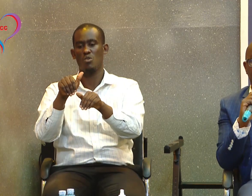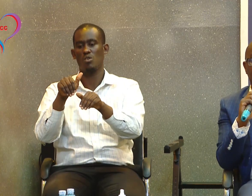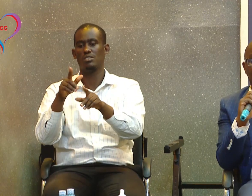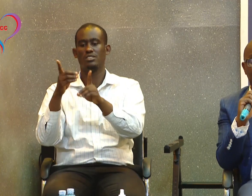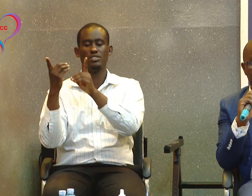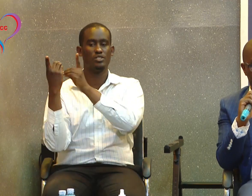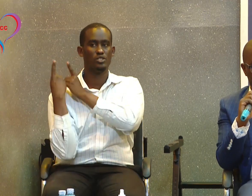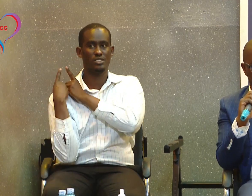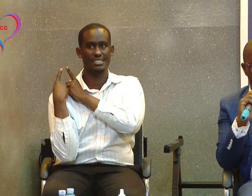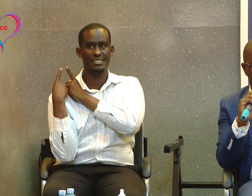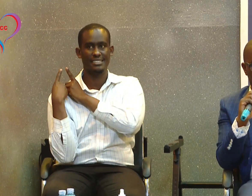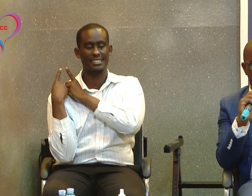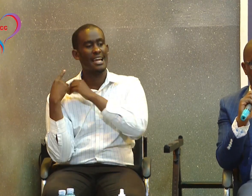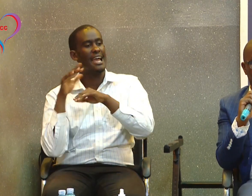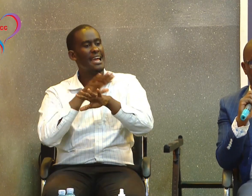Never scratched.